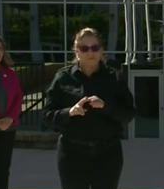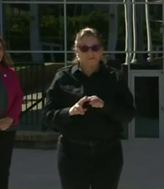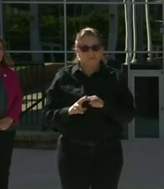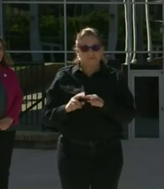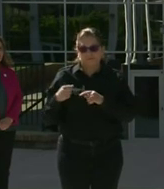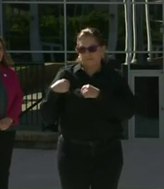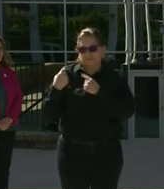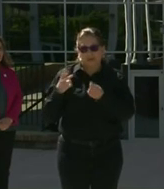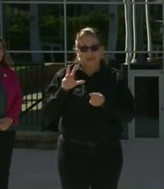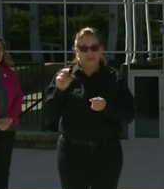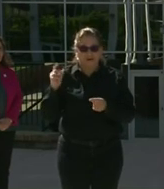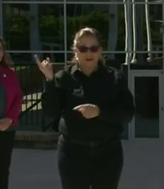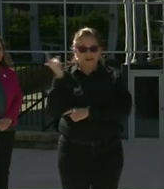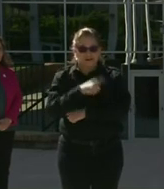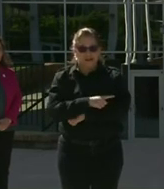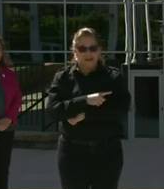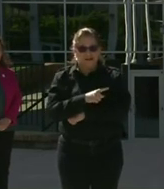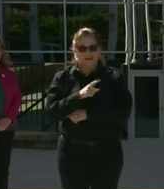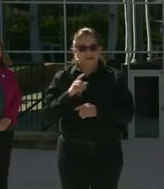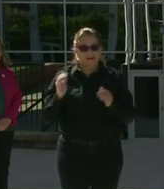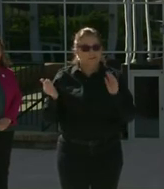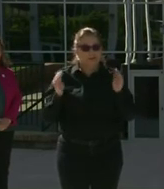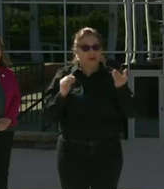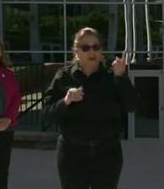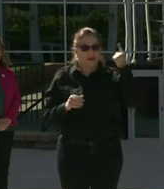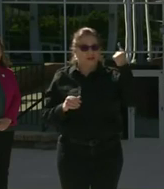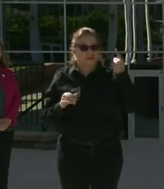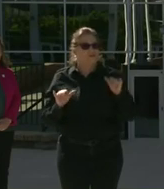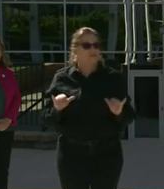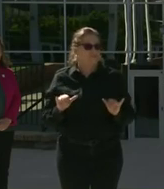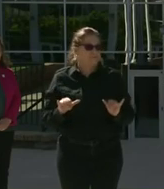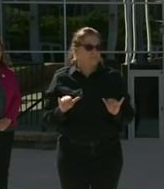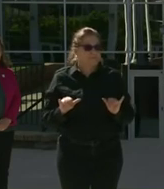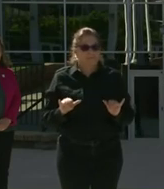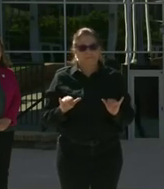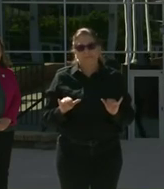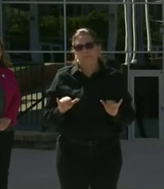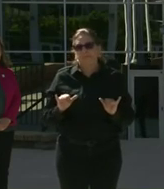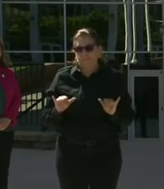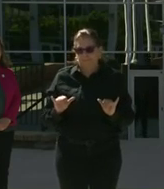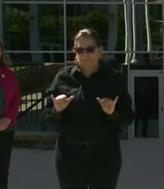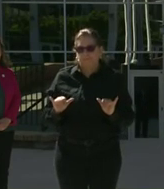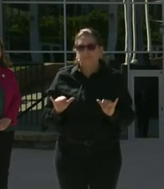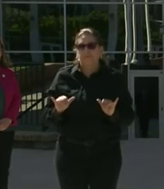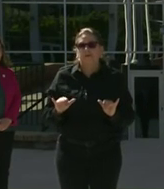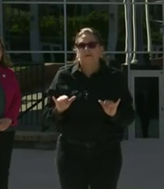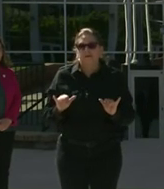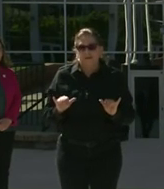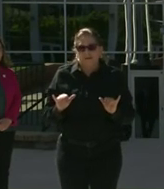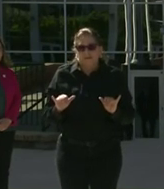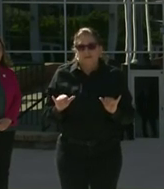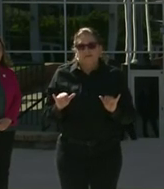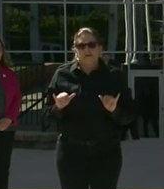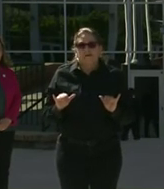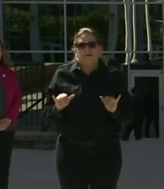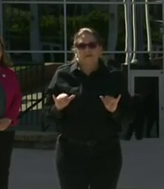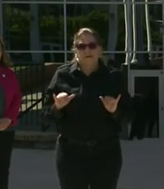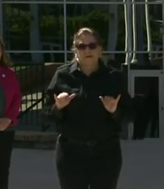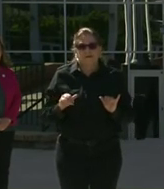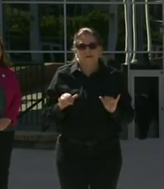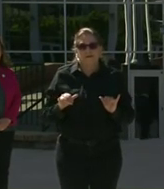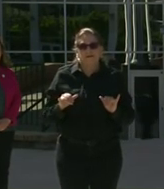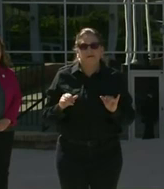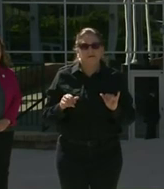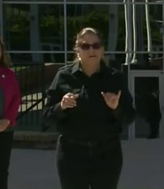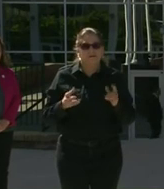last year, they're about the same. Having said that, we don't want anybody being bullied or violently treated in their home. So